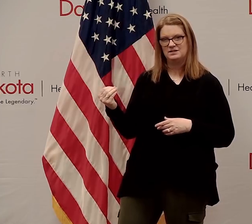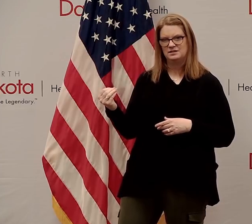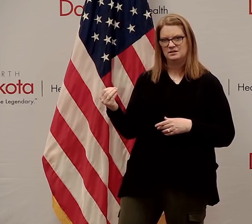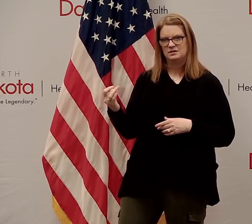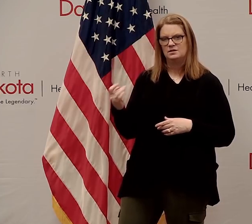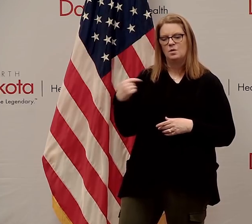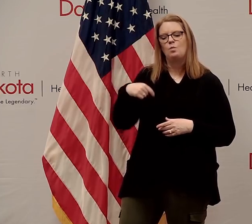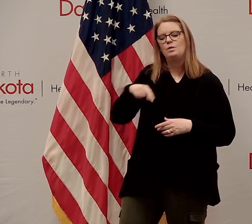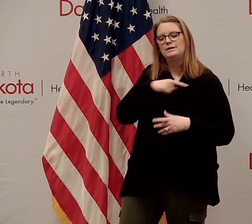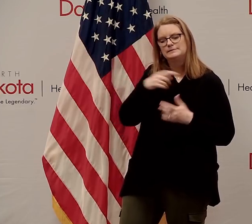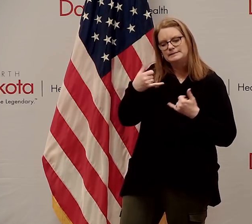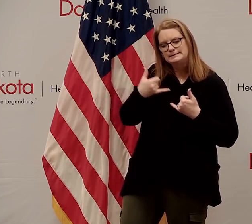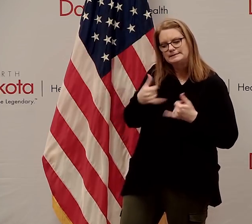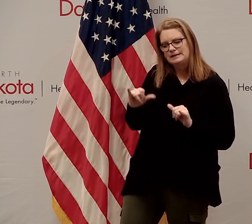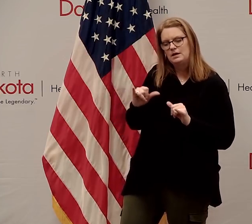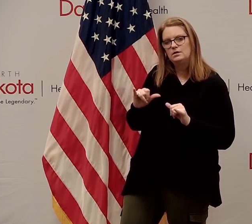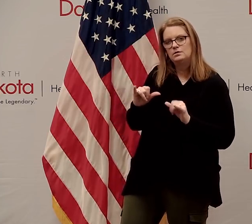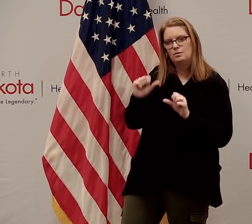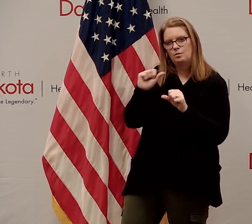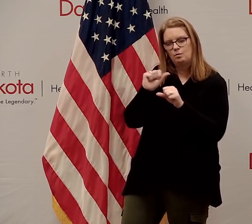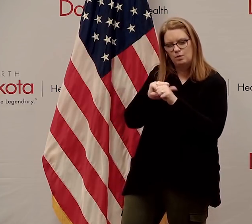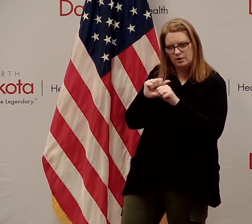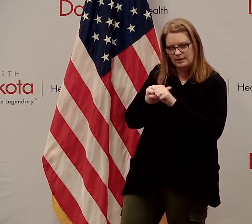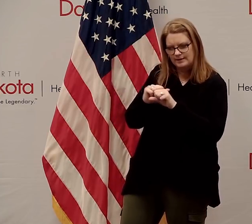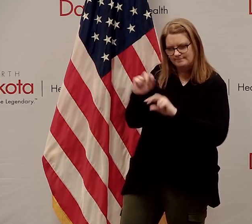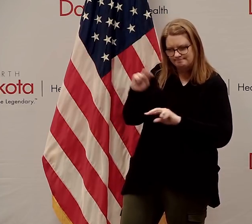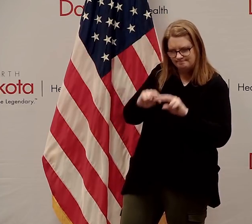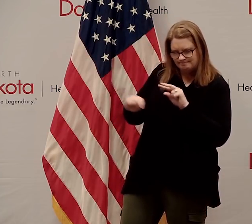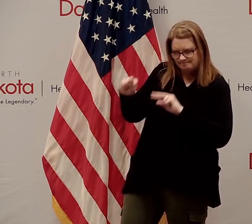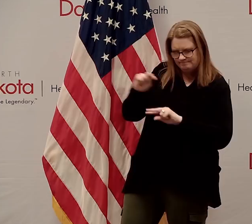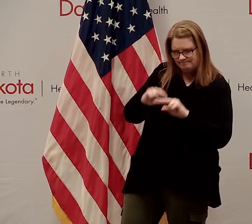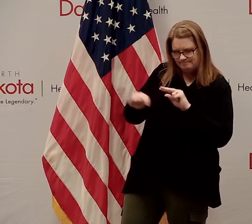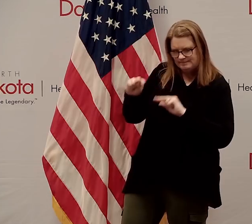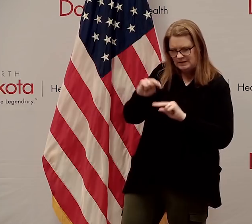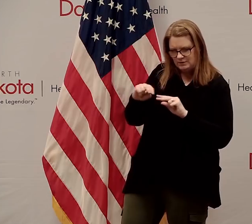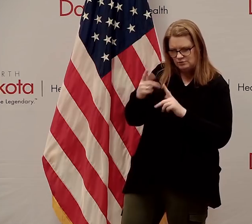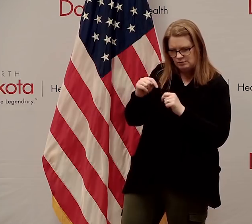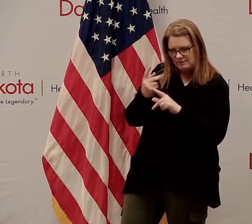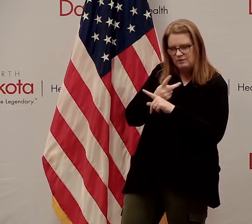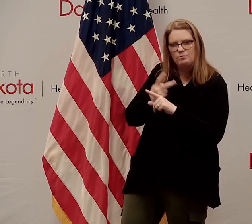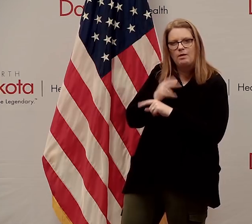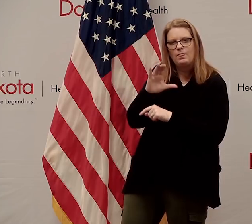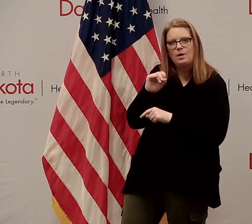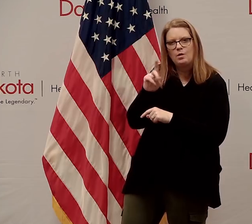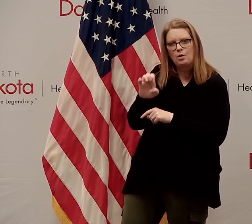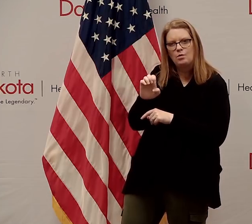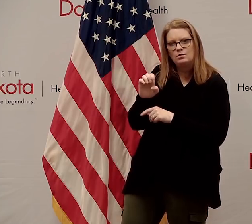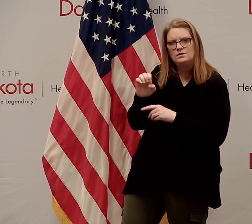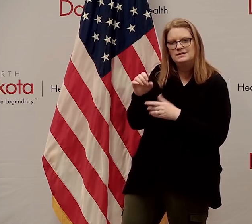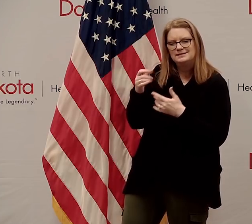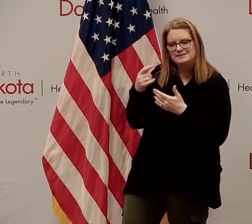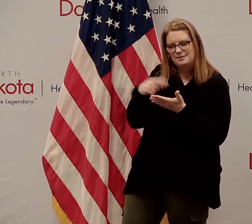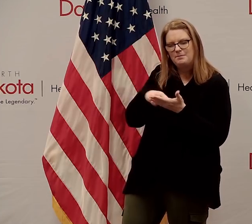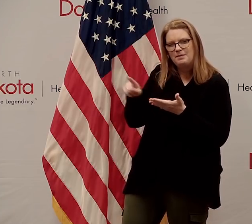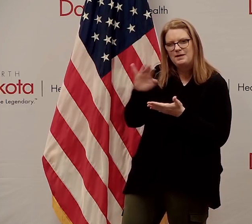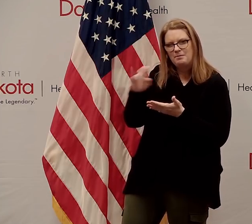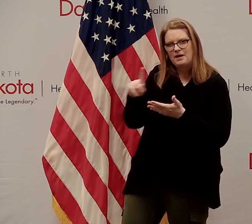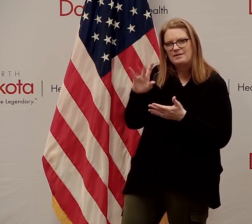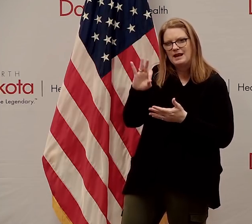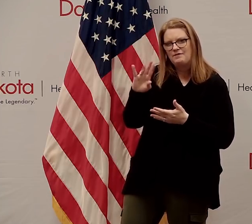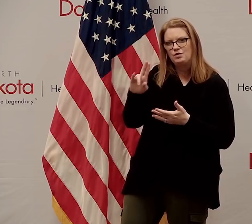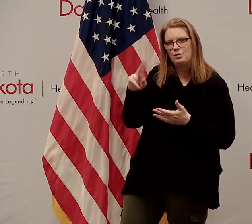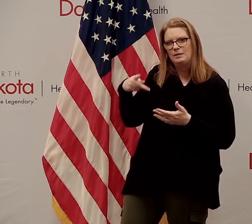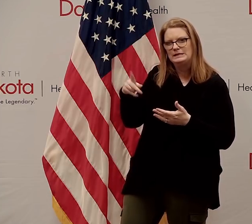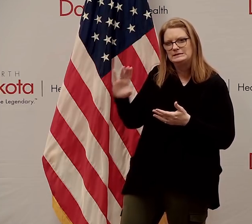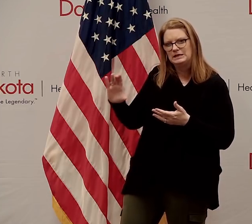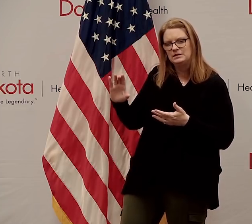working on finalizing the changes in the code required to pay back weeks of FPUC. And for those that are